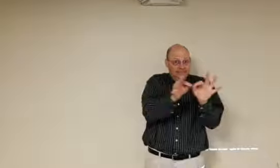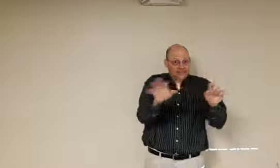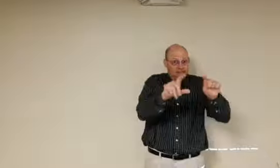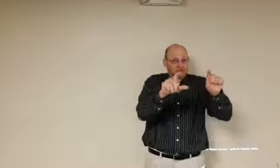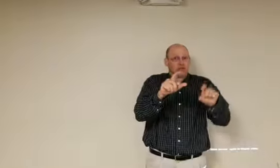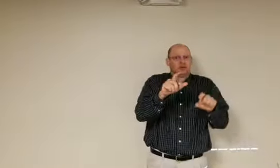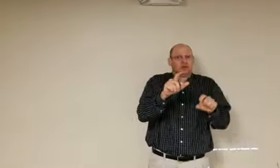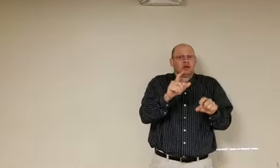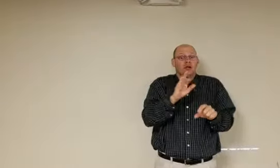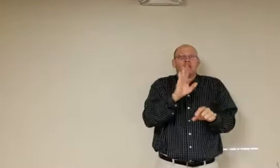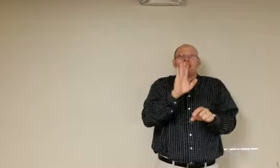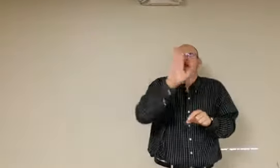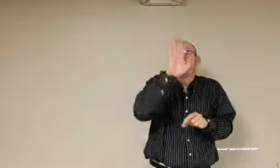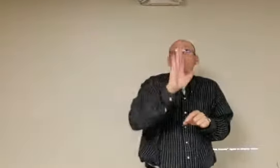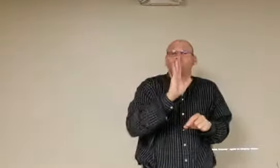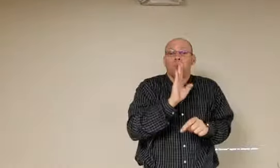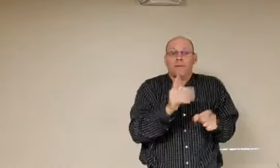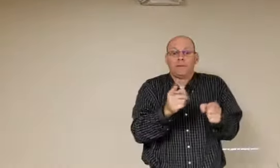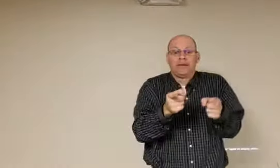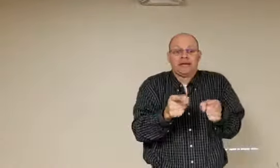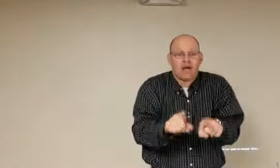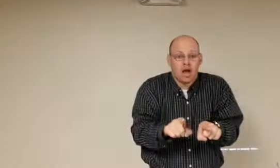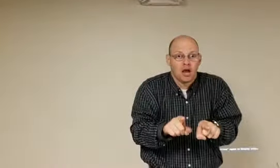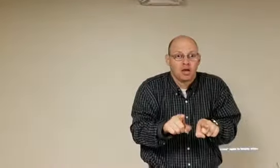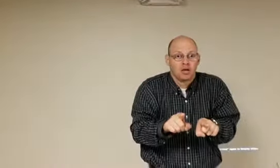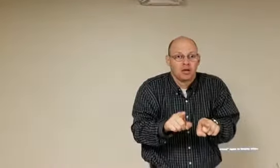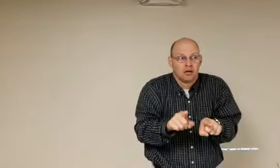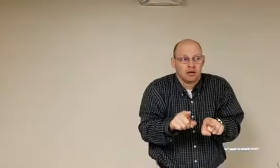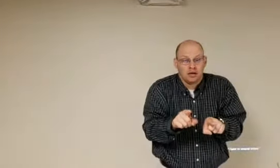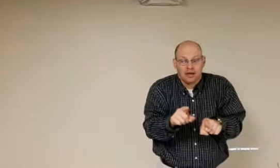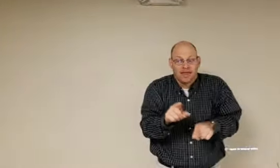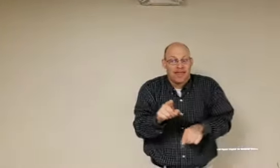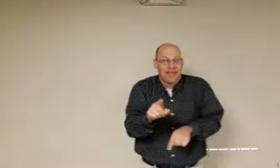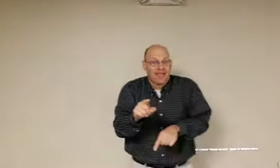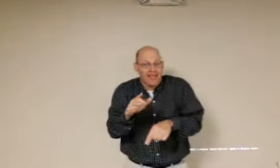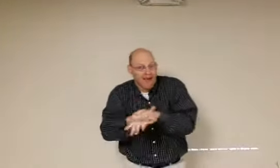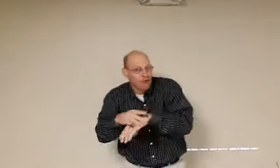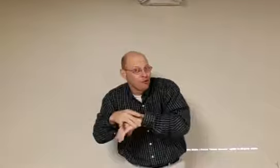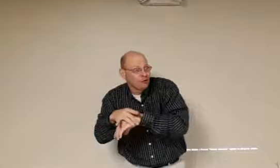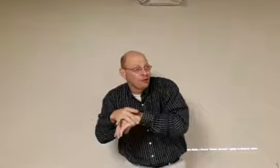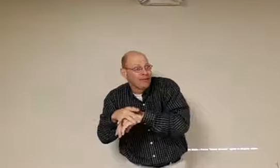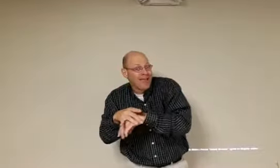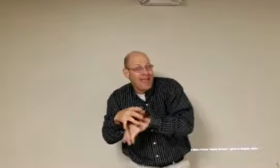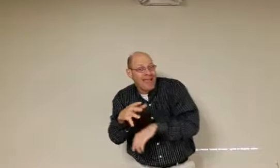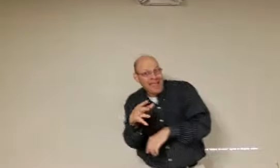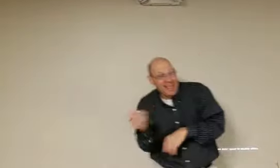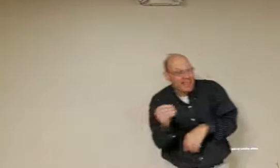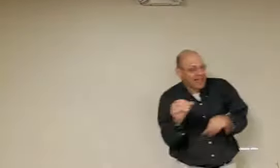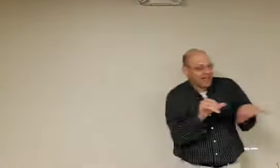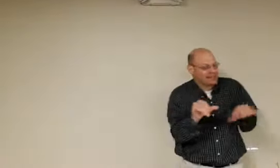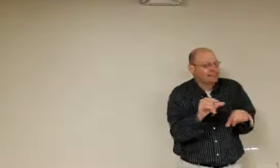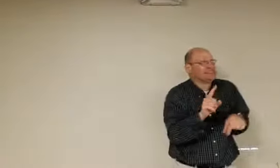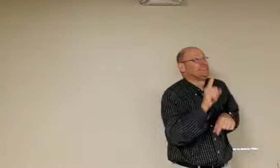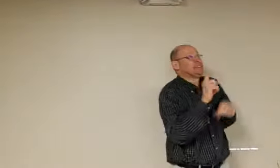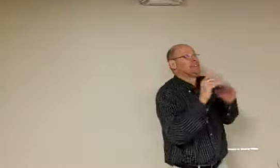So that's sentences. Thy will be done on earth and as